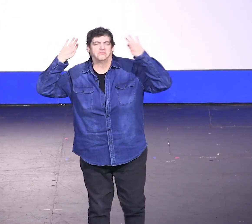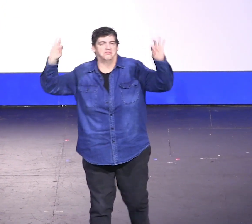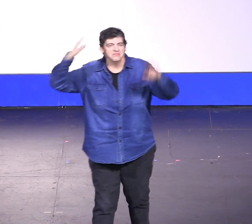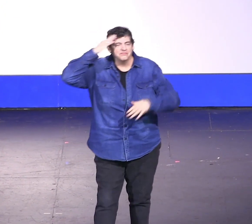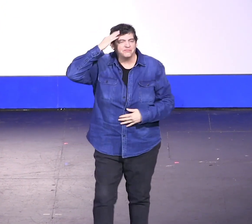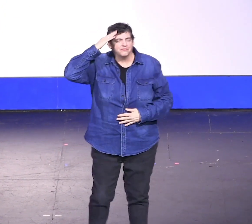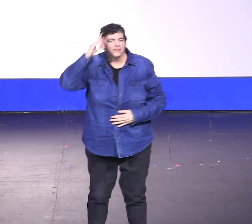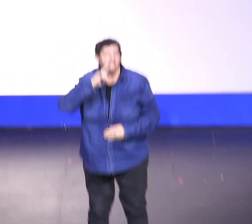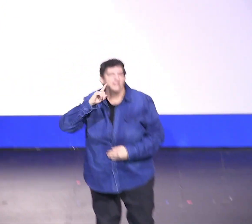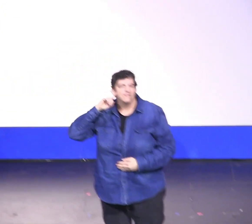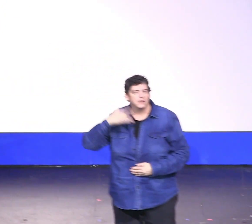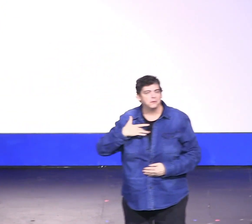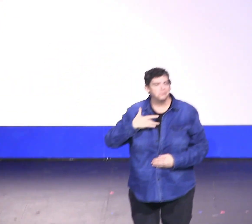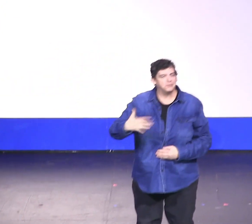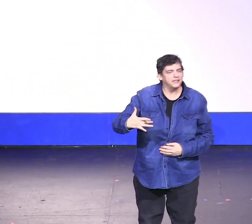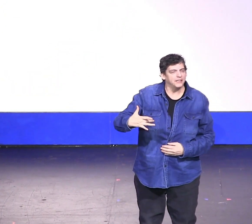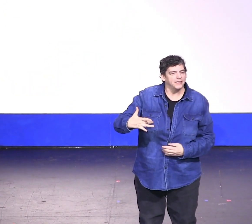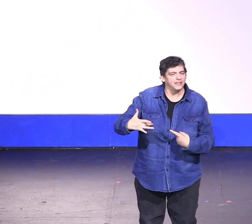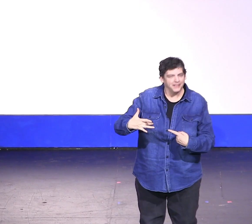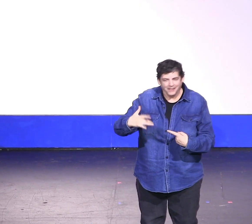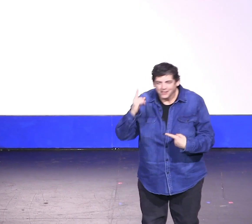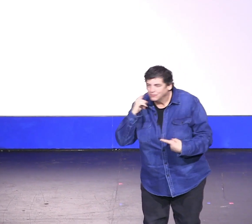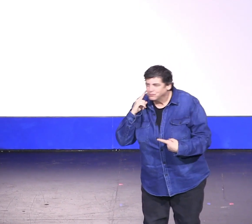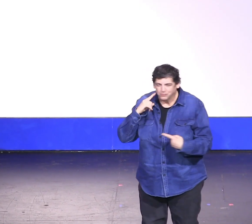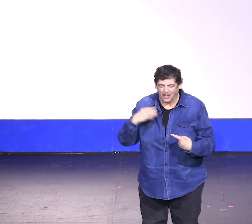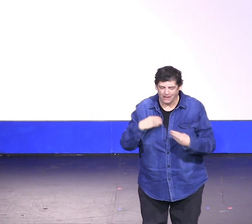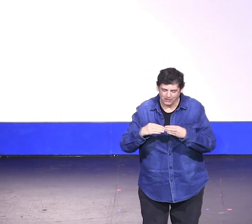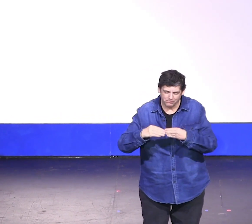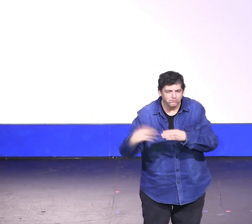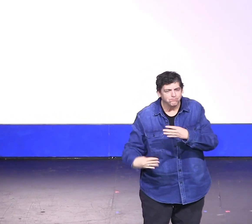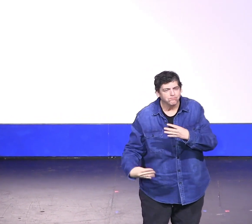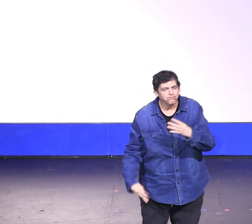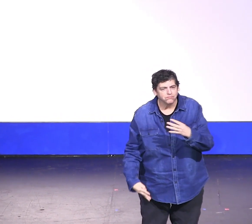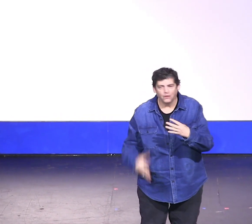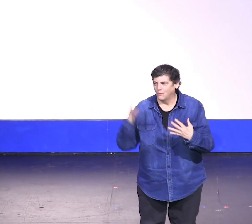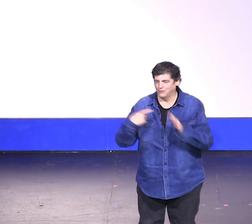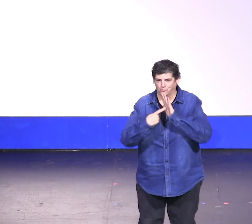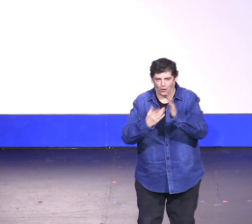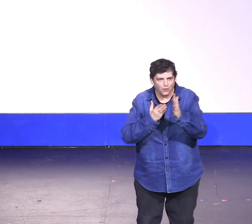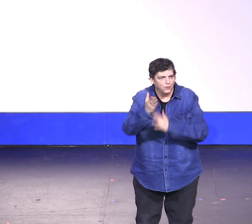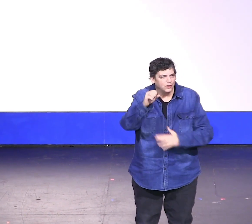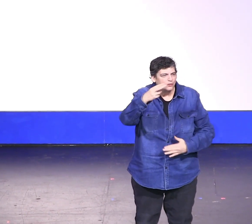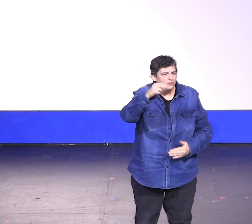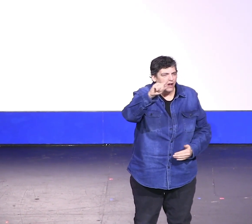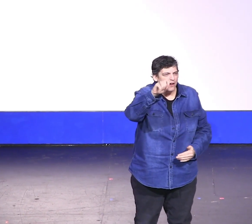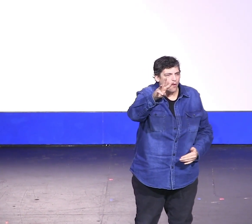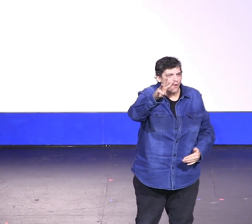Oh, nice. Good number. So we all know deaf Bing, right? You've heard that before. Things that deaf people tend to do. So we'll